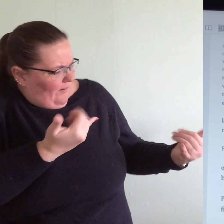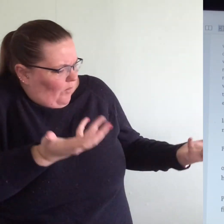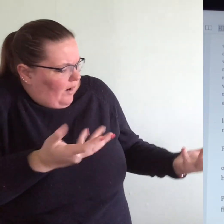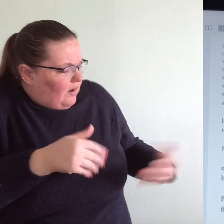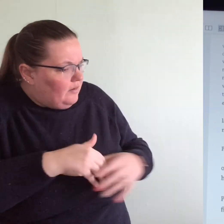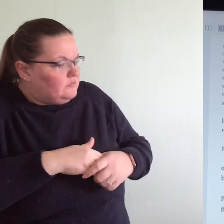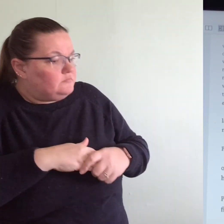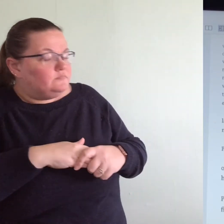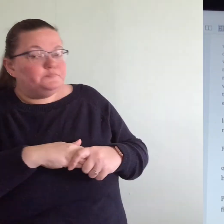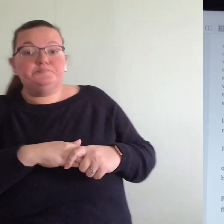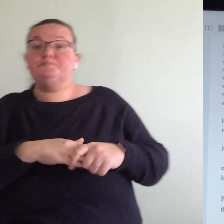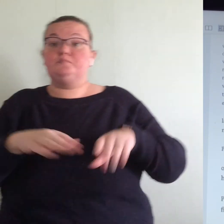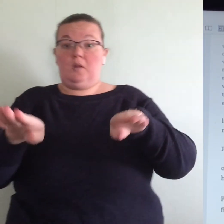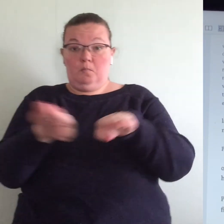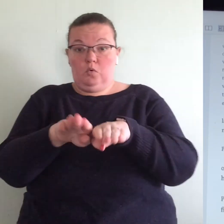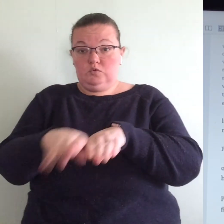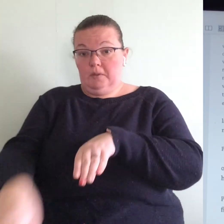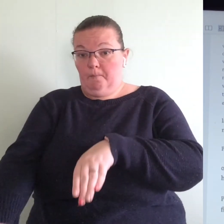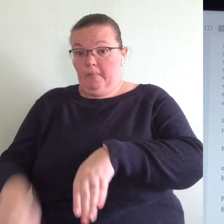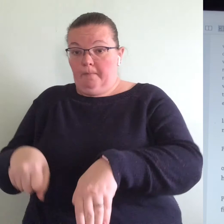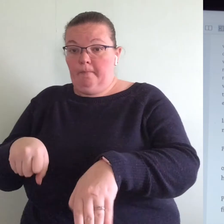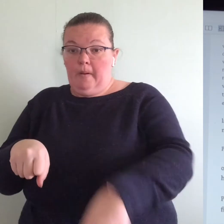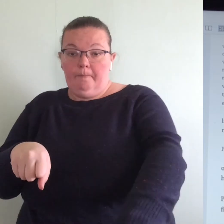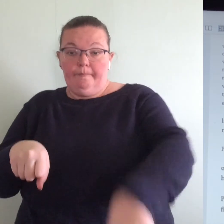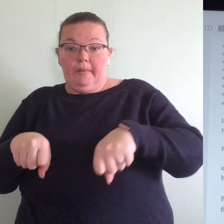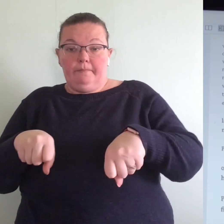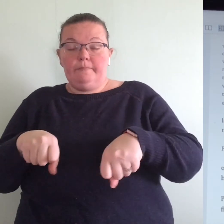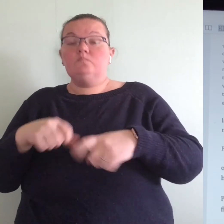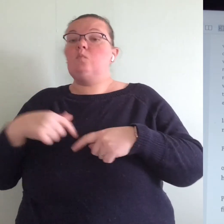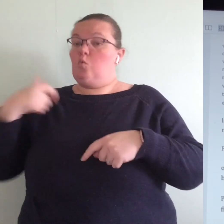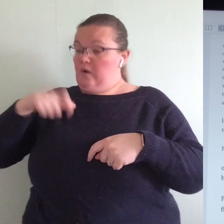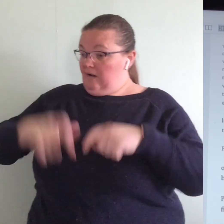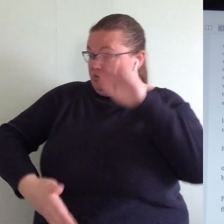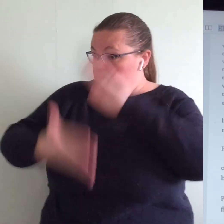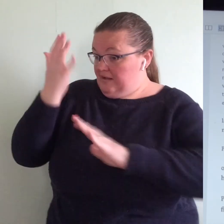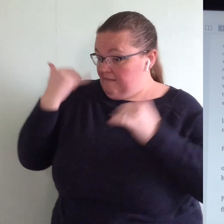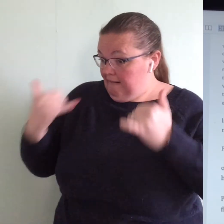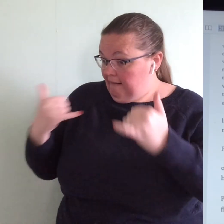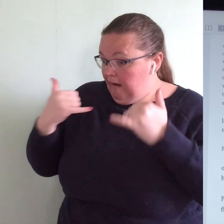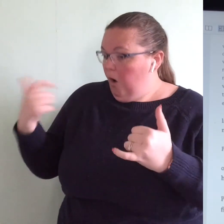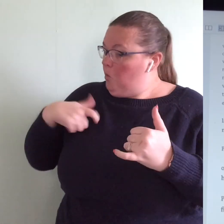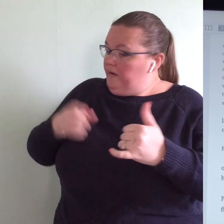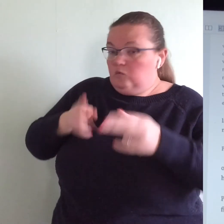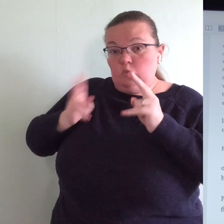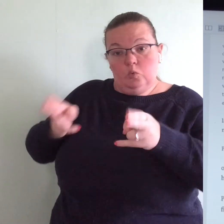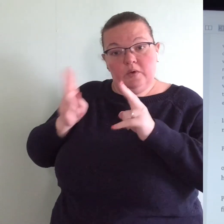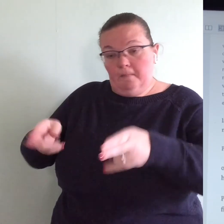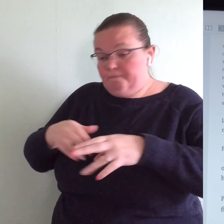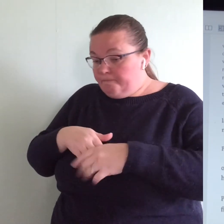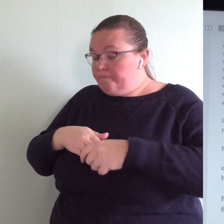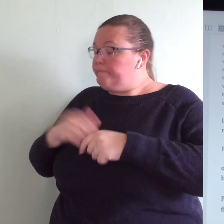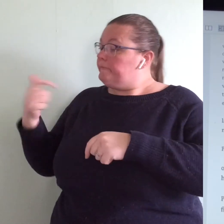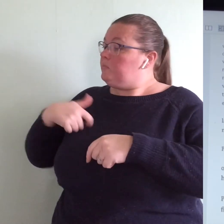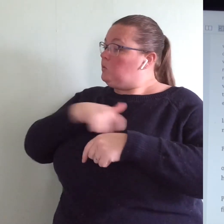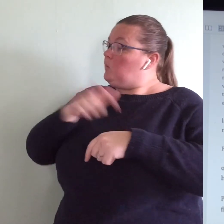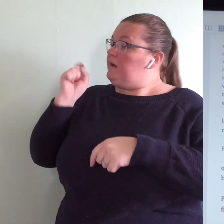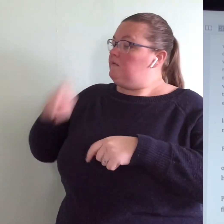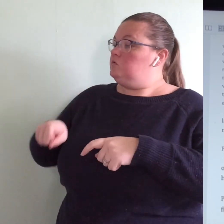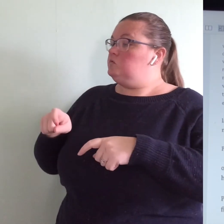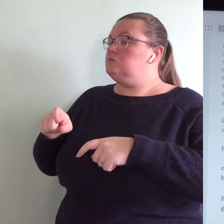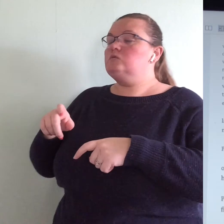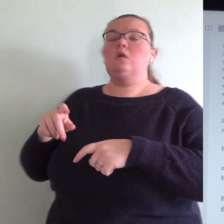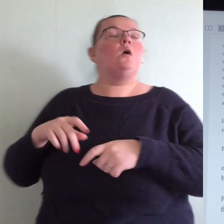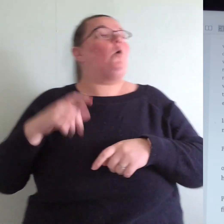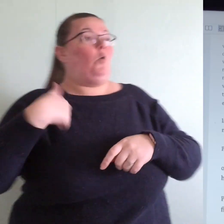who was already putting on his snow boots. Do? We must be off at once. We haven't a moment to spare. We'd